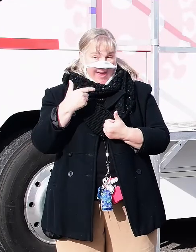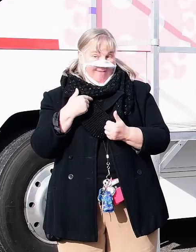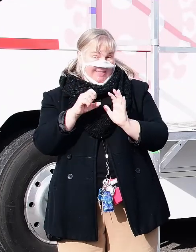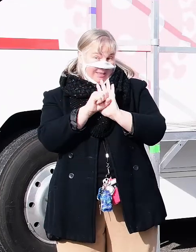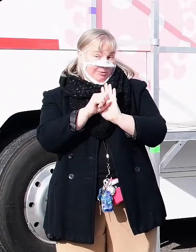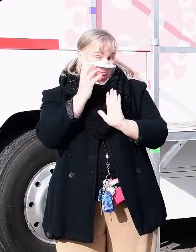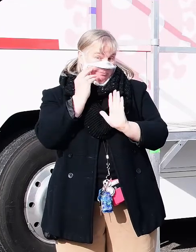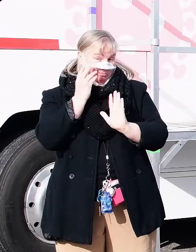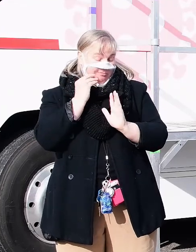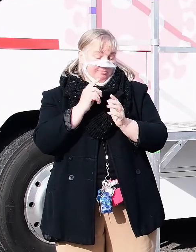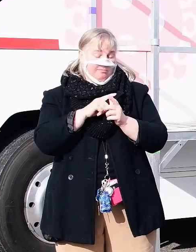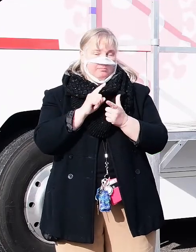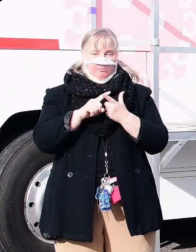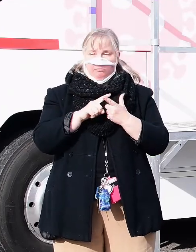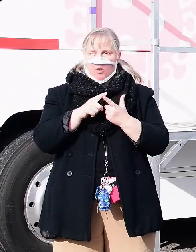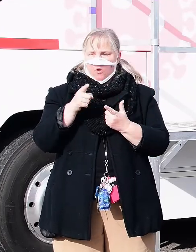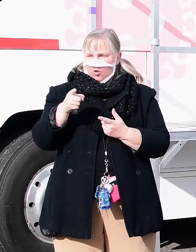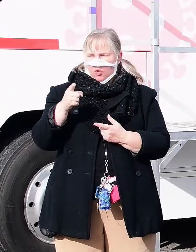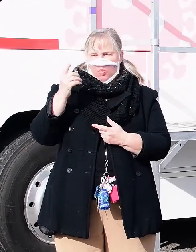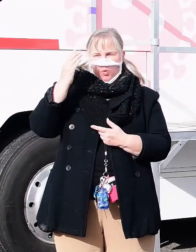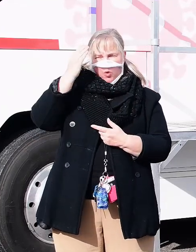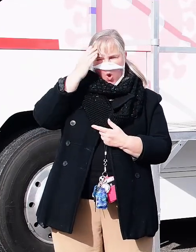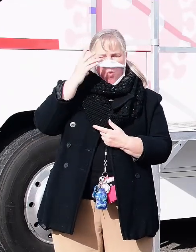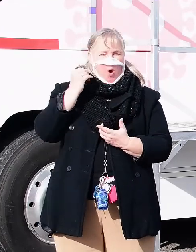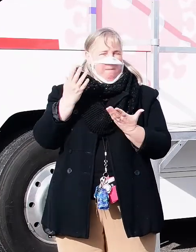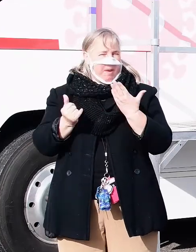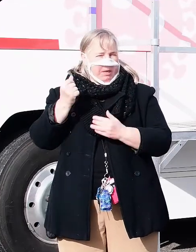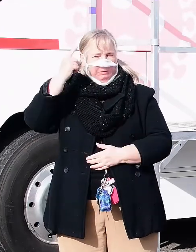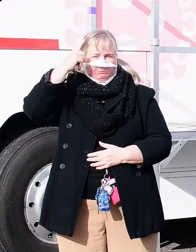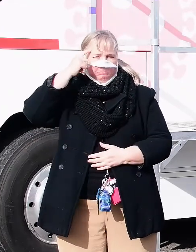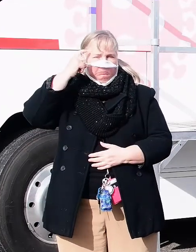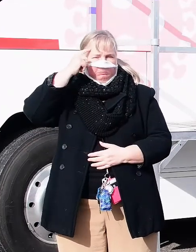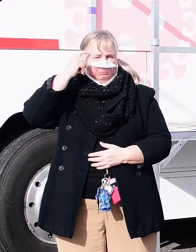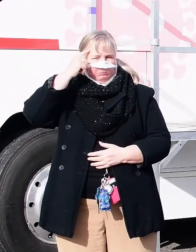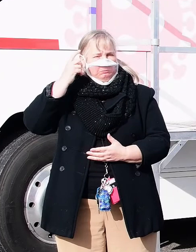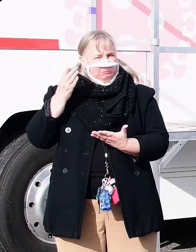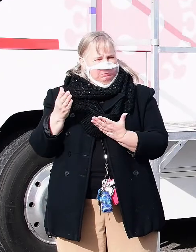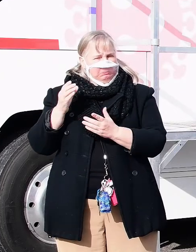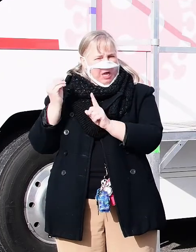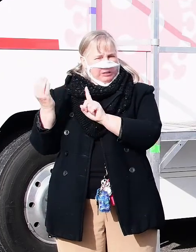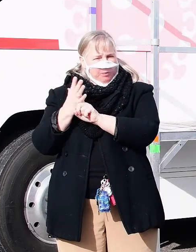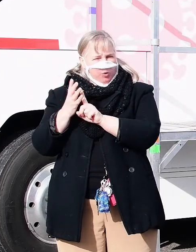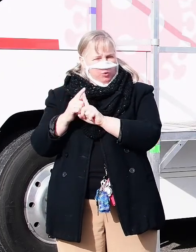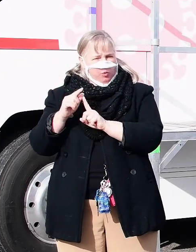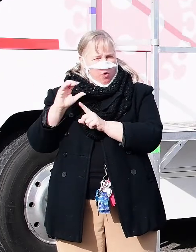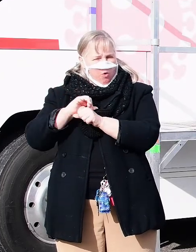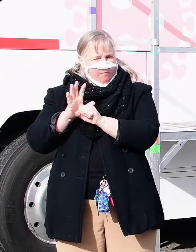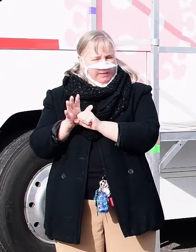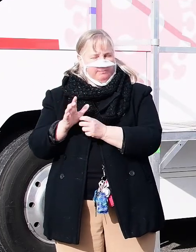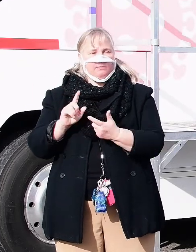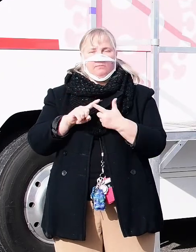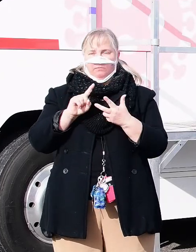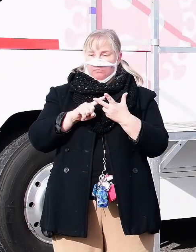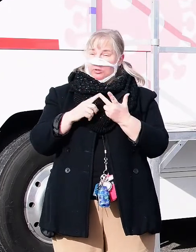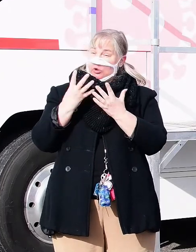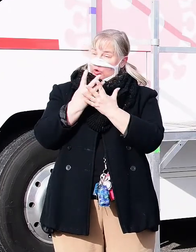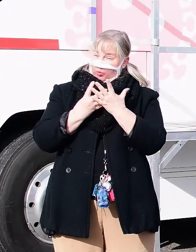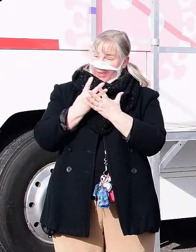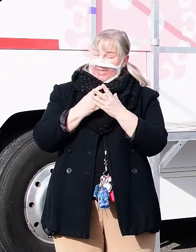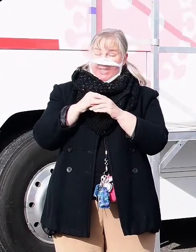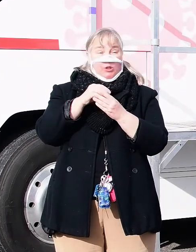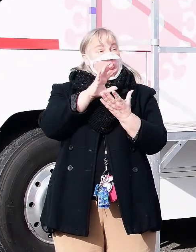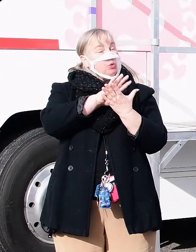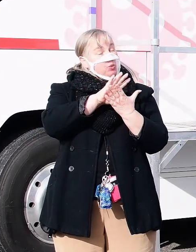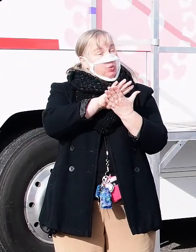symptoms, after a known or suspected COVID-19 exposure, for screening in a school,